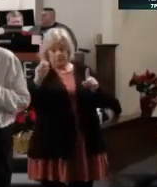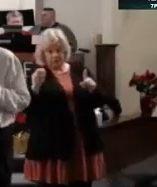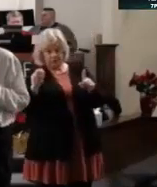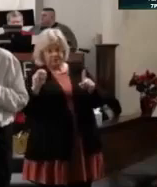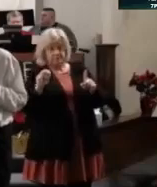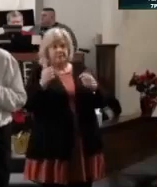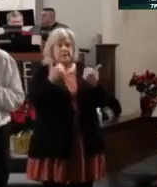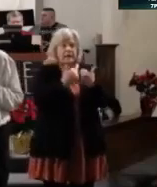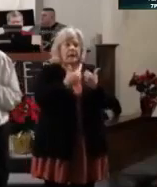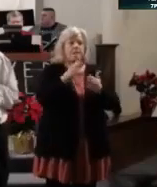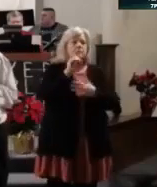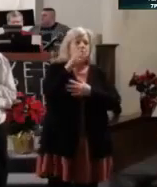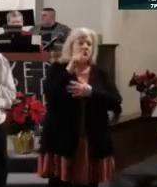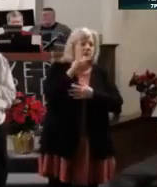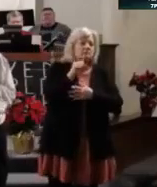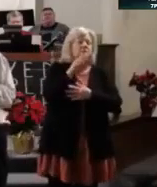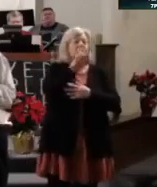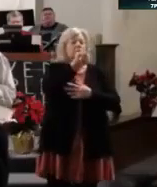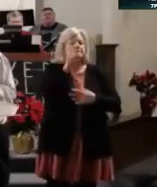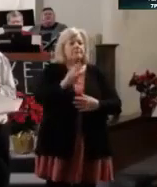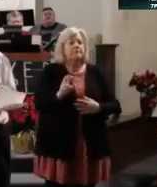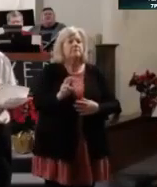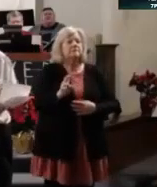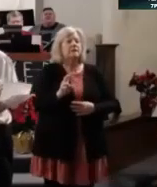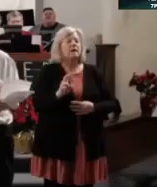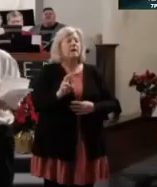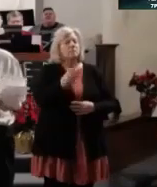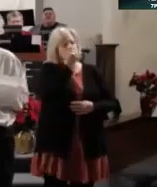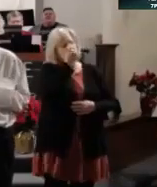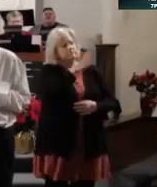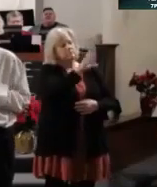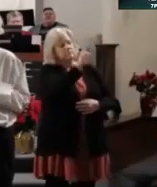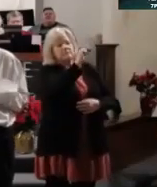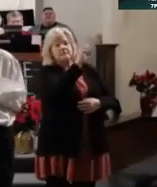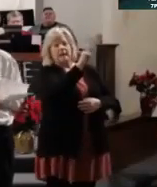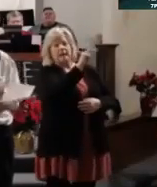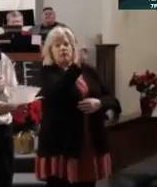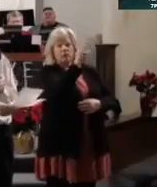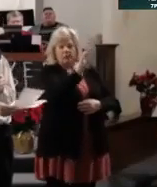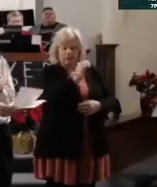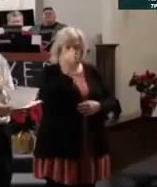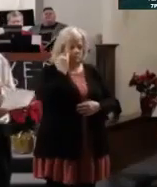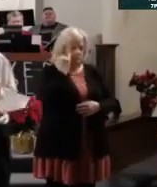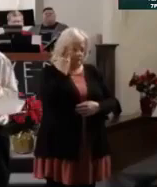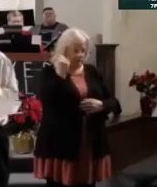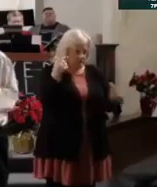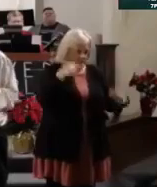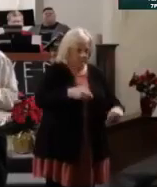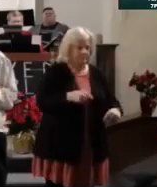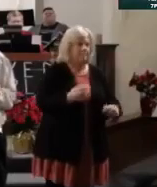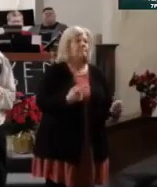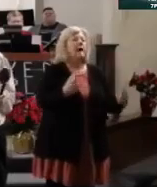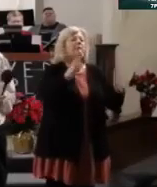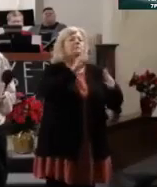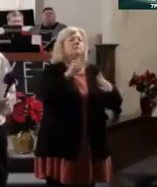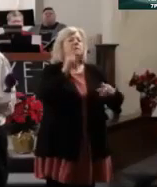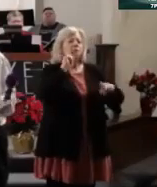crafts, movie, and pizza. Let Nan or Lori know if your child is going to be there so they know how much pizza to get.